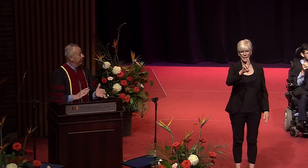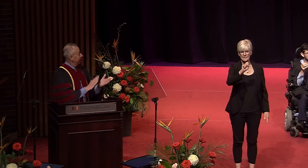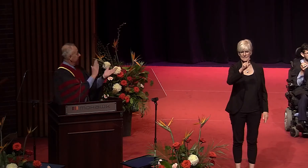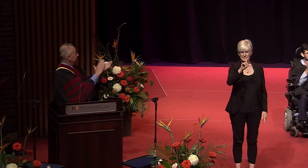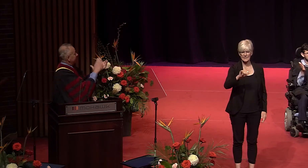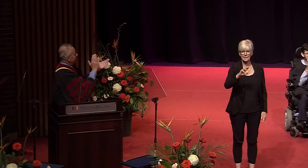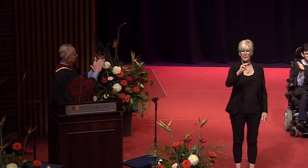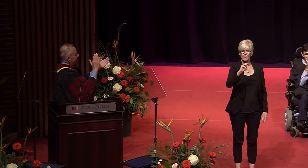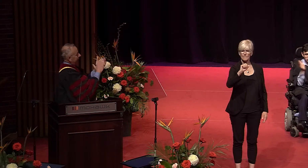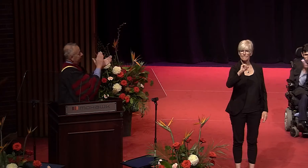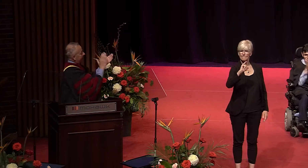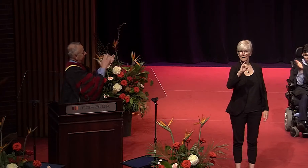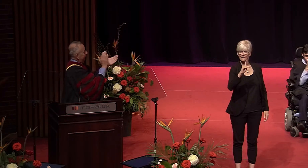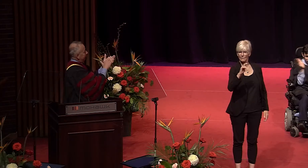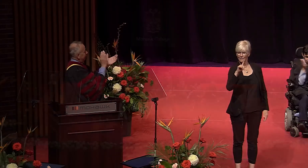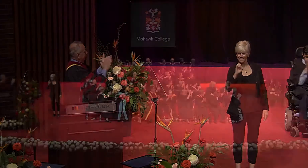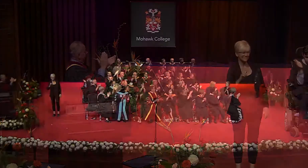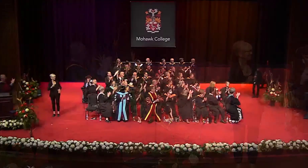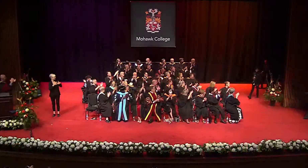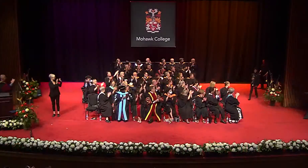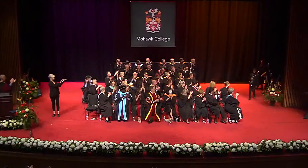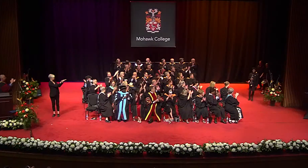McCallie.